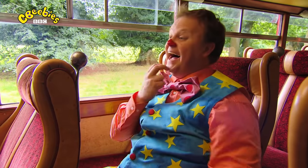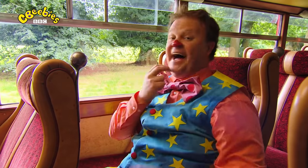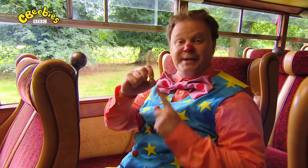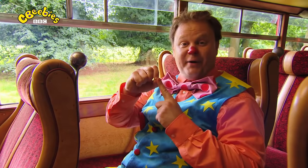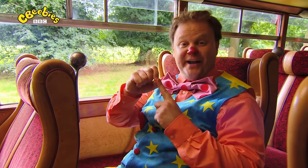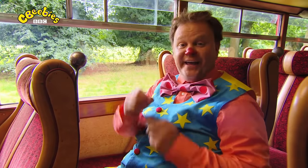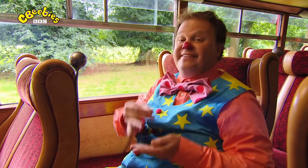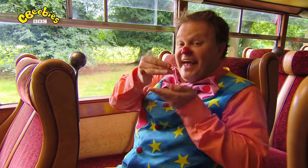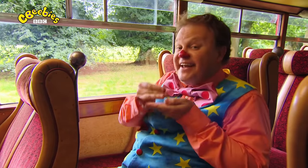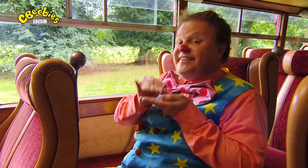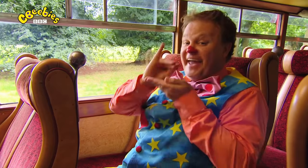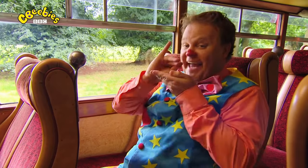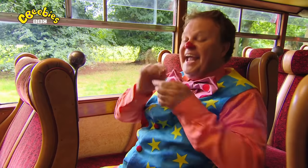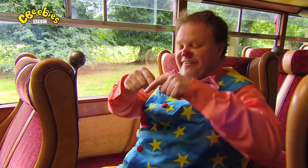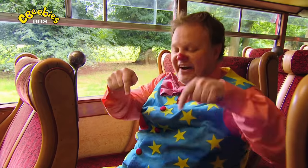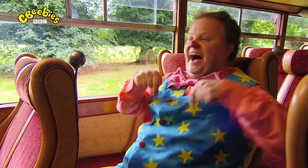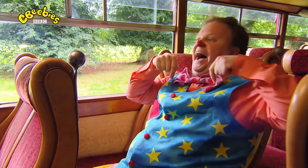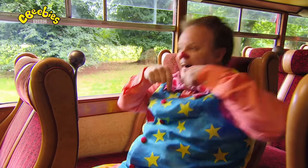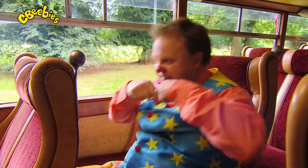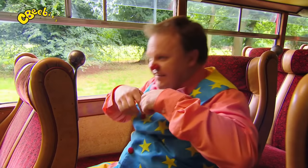aunt polly's tea room